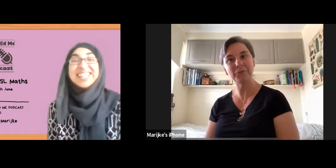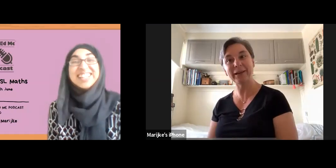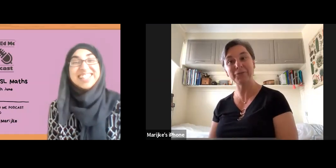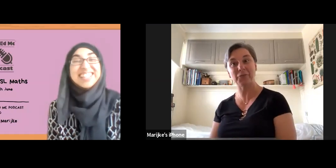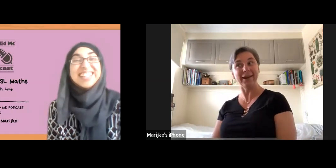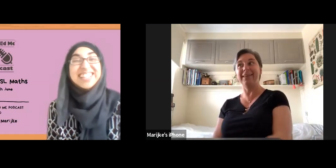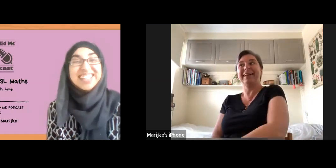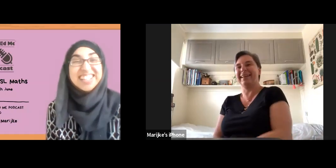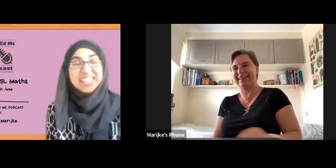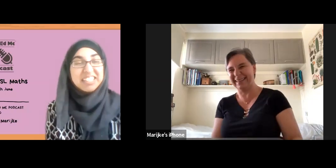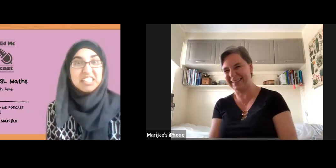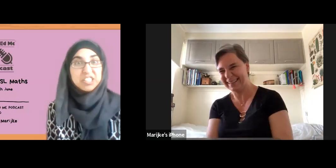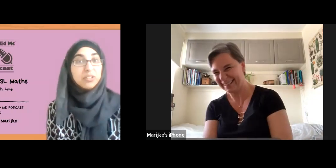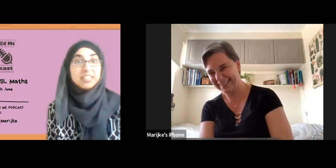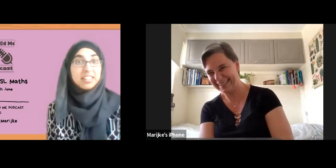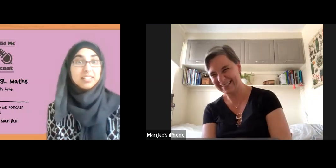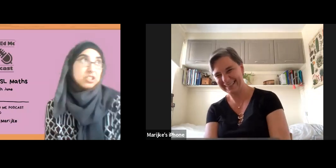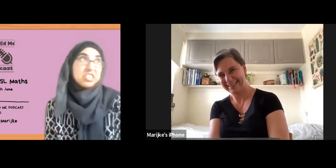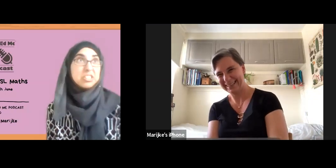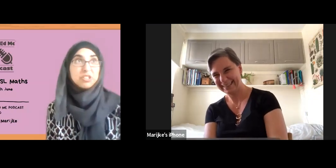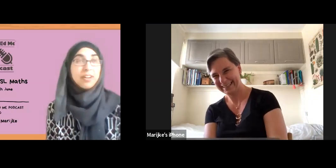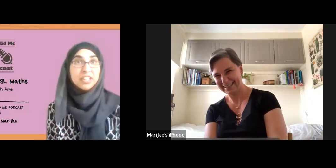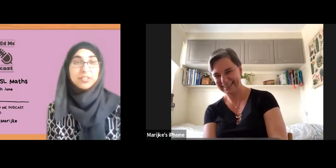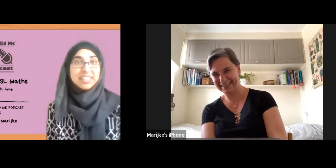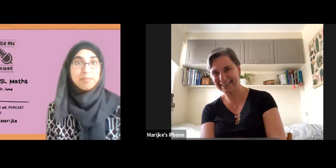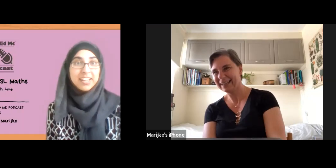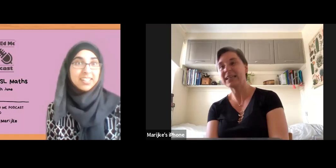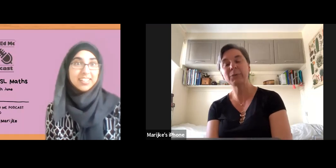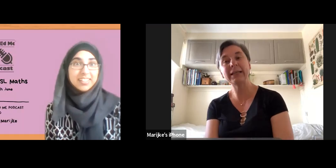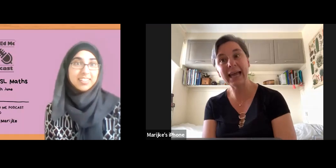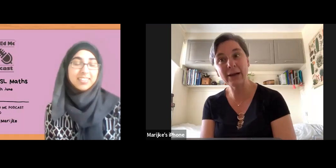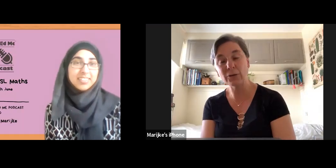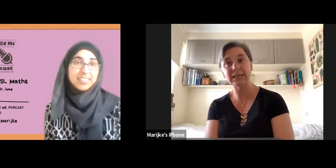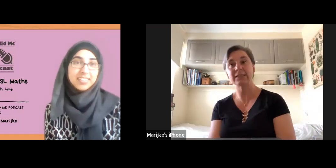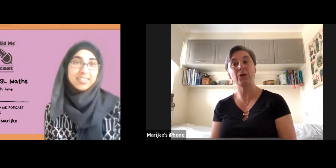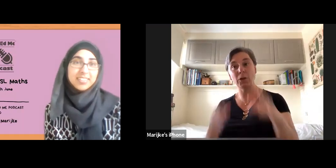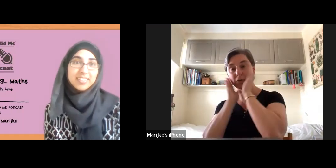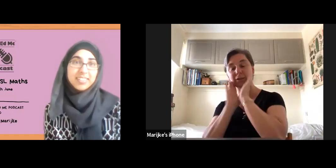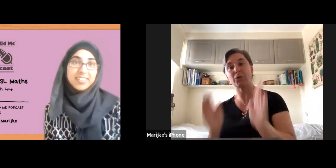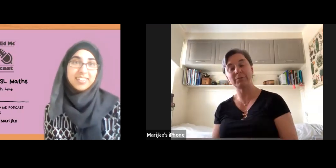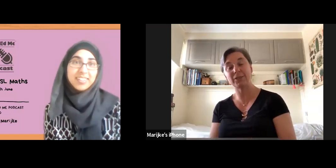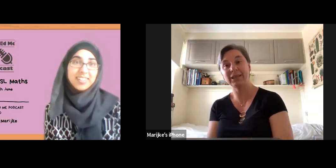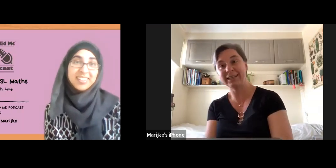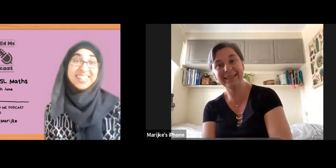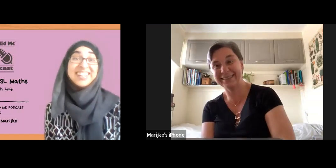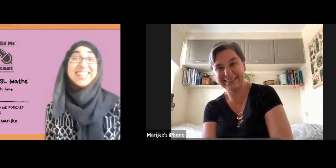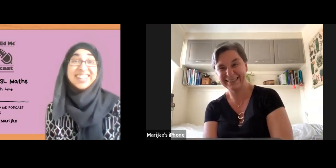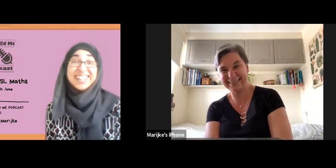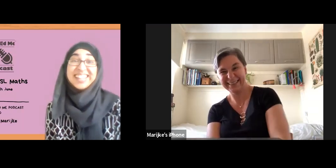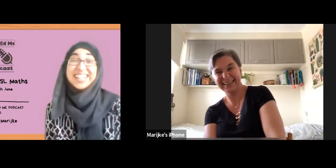wrinkle free? So you just need to be traveling all the time, right? That's why the air hostesses all look so stunning.